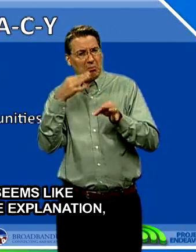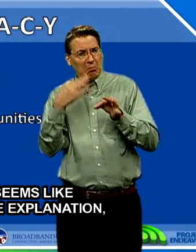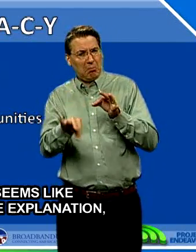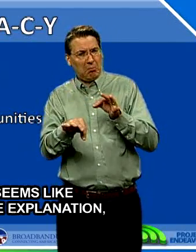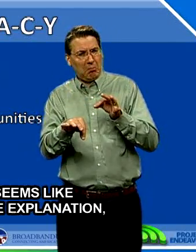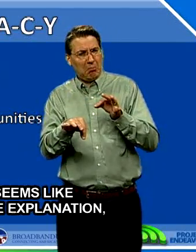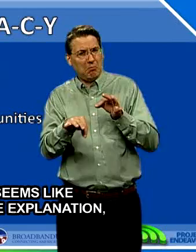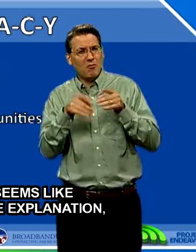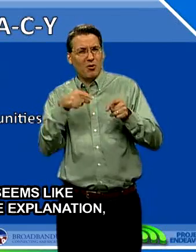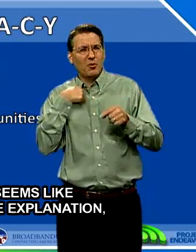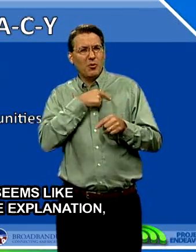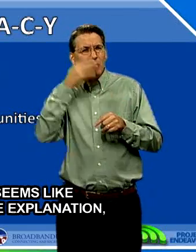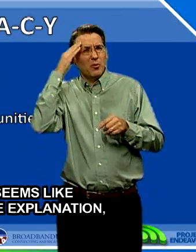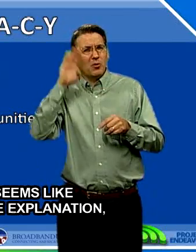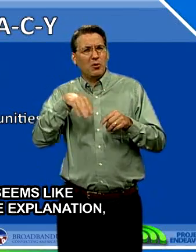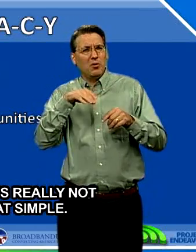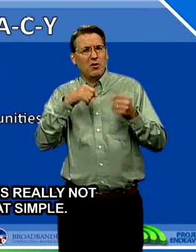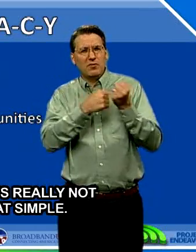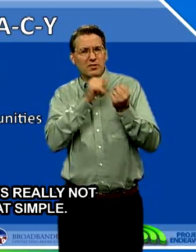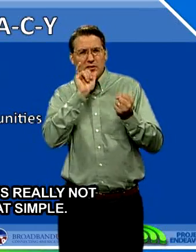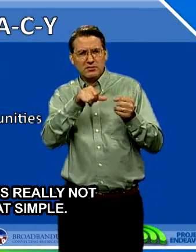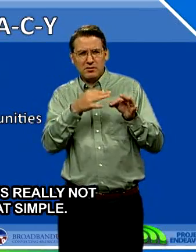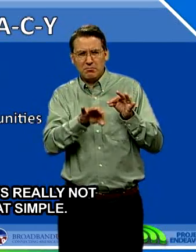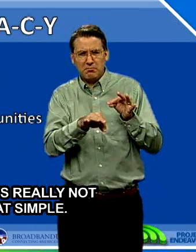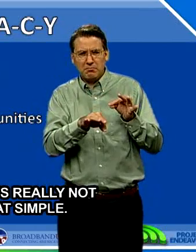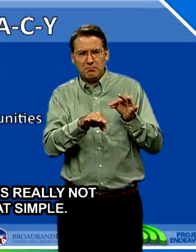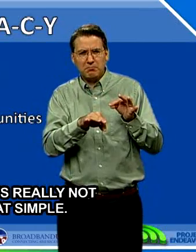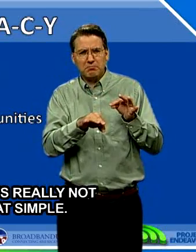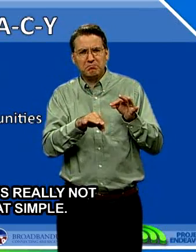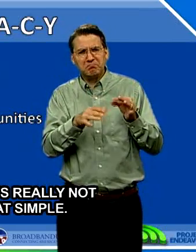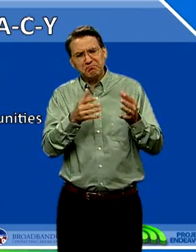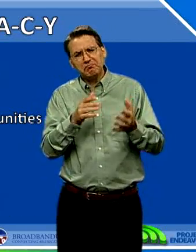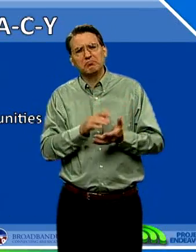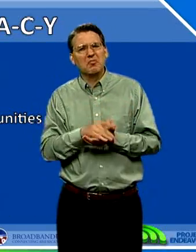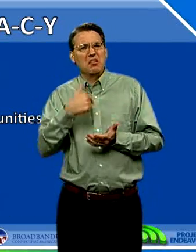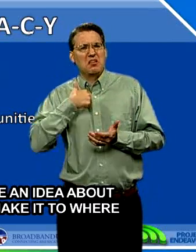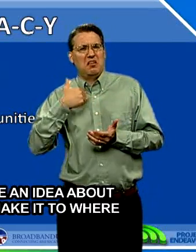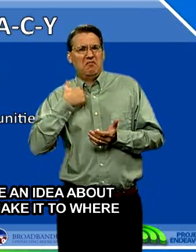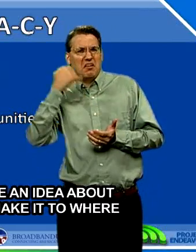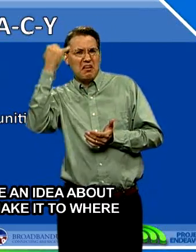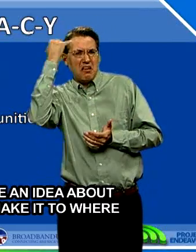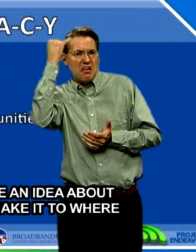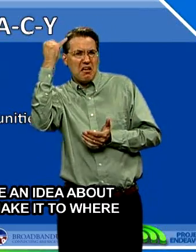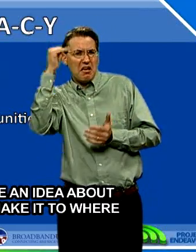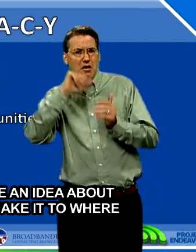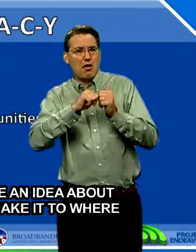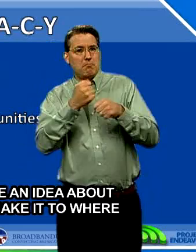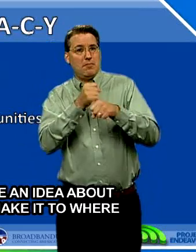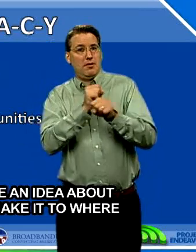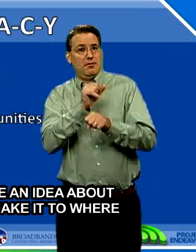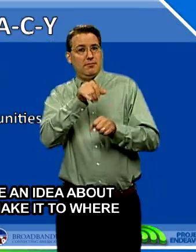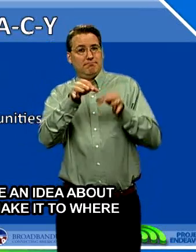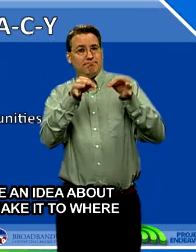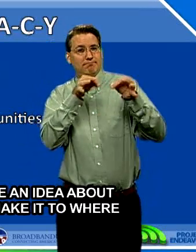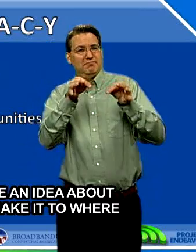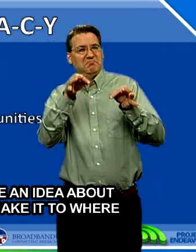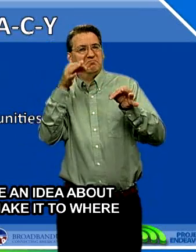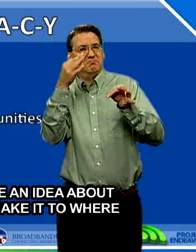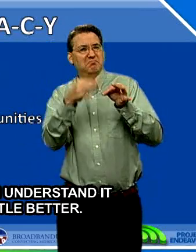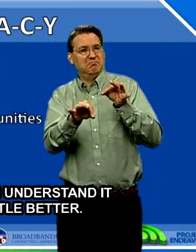seems like a simple explanation, but it's really not that simple. So I have an idea about how to make it to where you